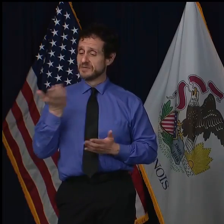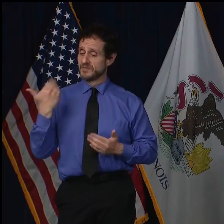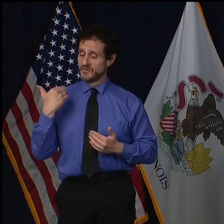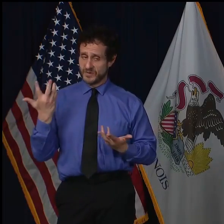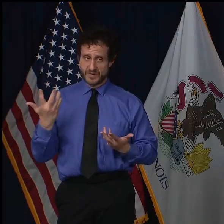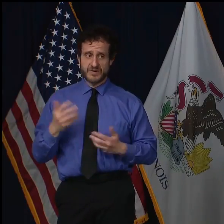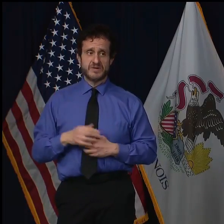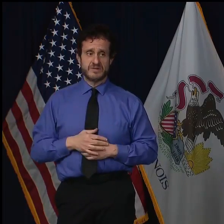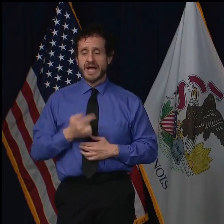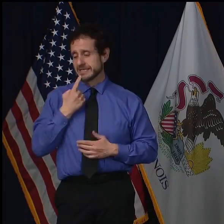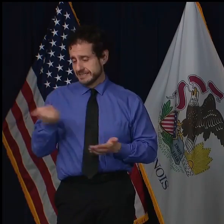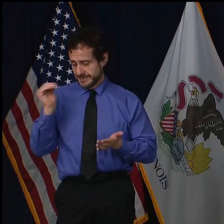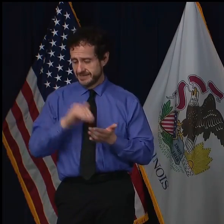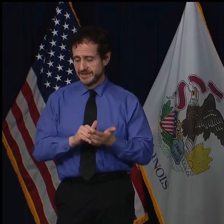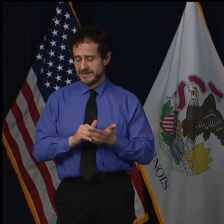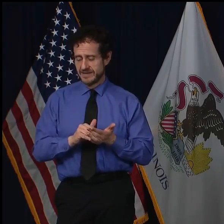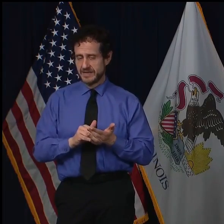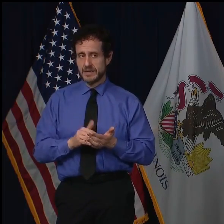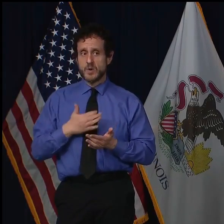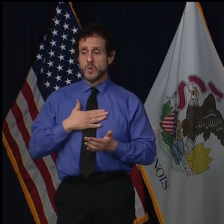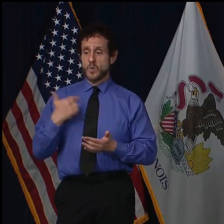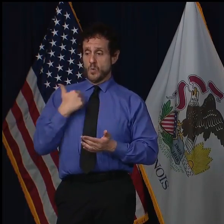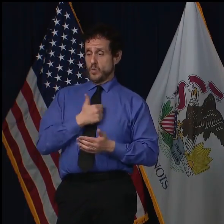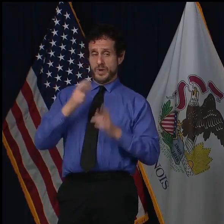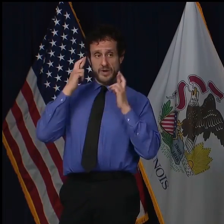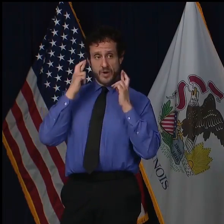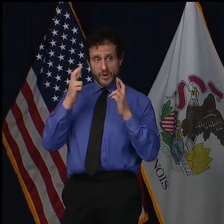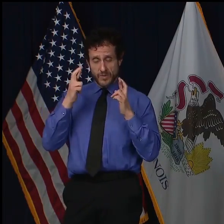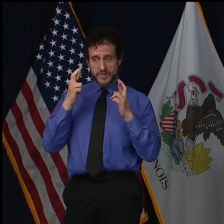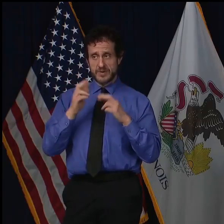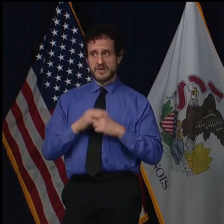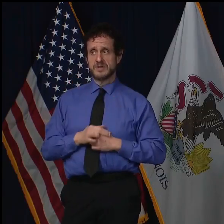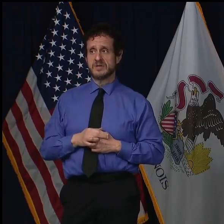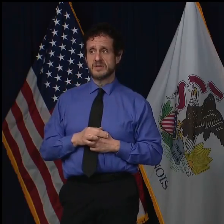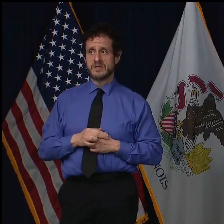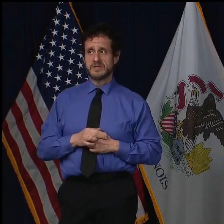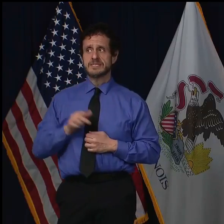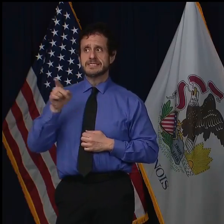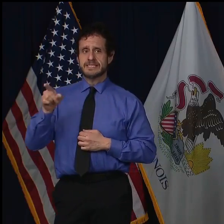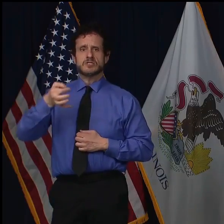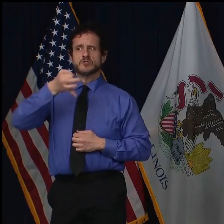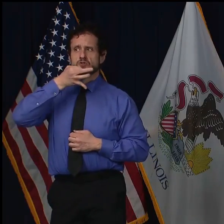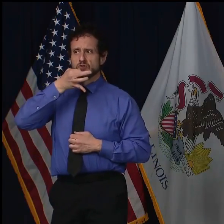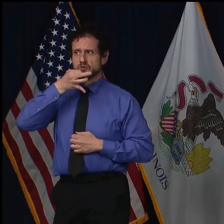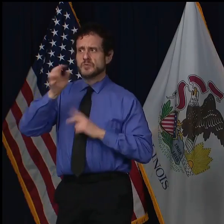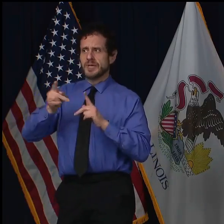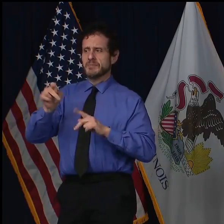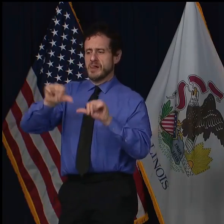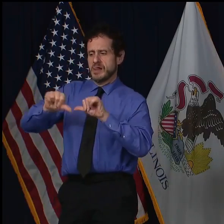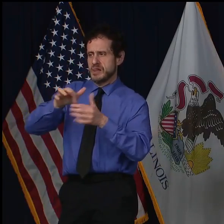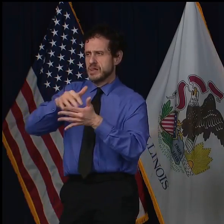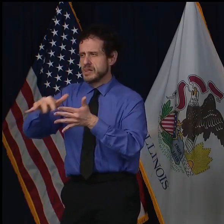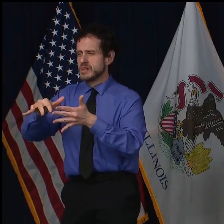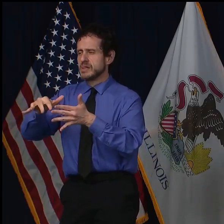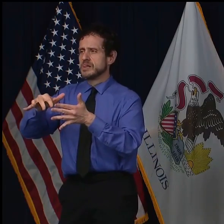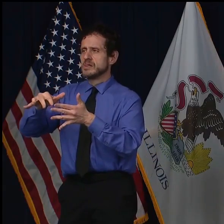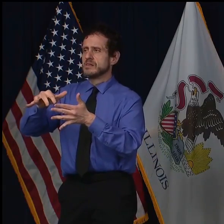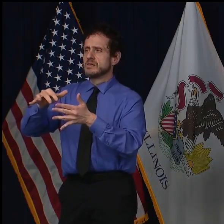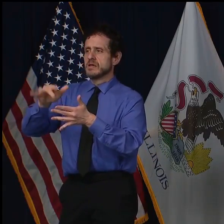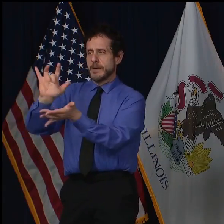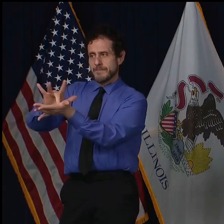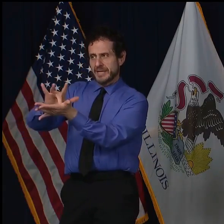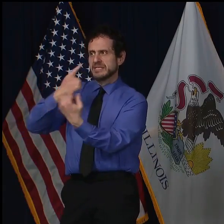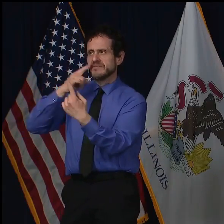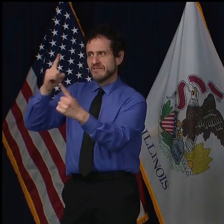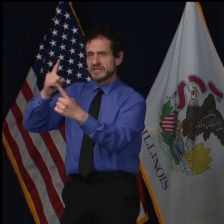before that the hope I think we all have is that an effective treatment. I know everybody sees a vaccine as happening